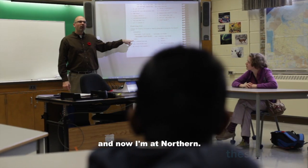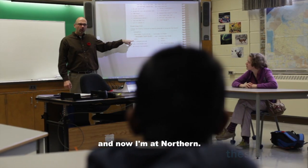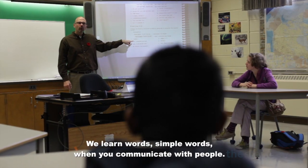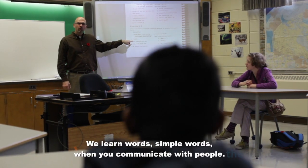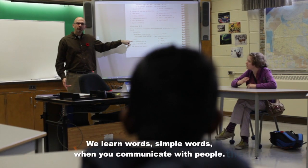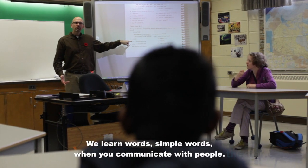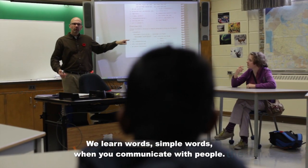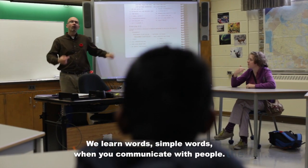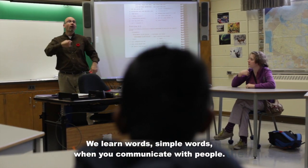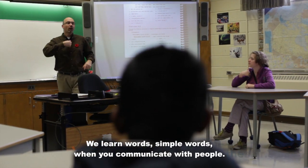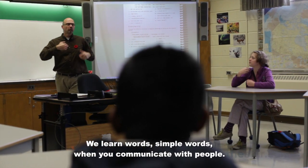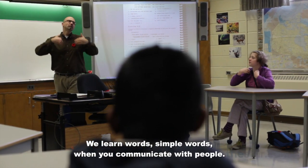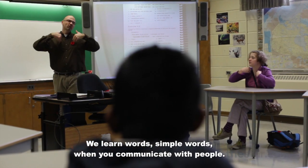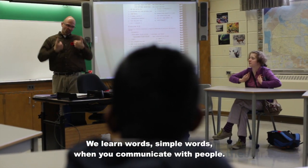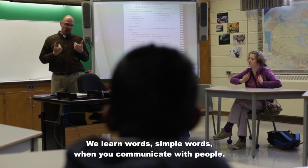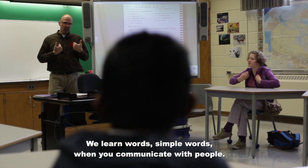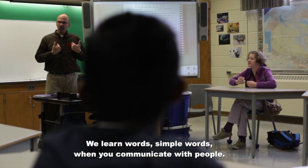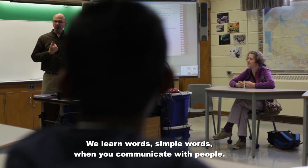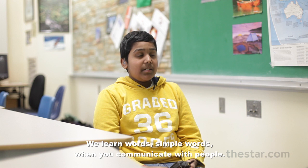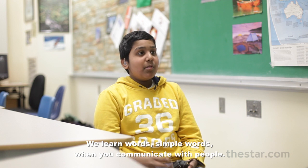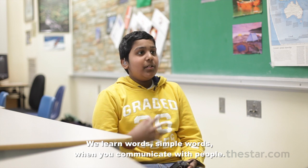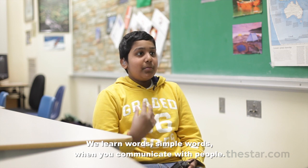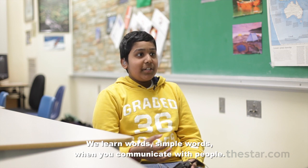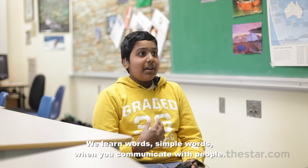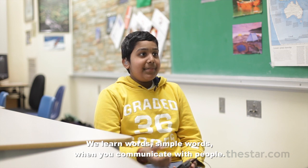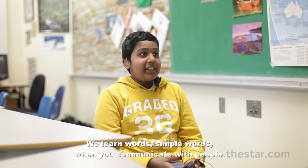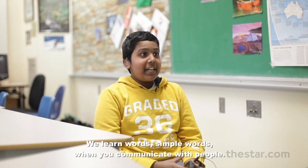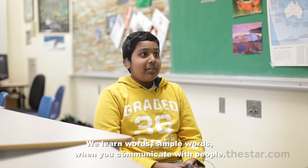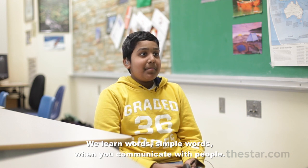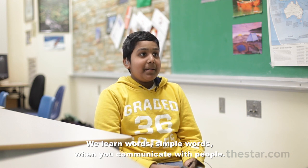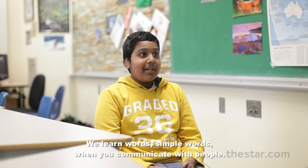Northern. We're in like words, like you know, simple words when you communicate with people.